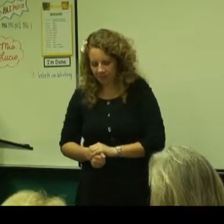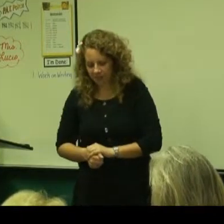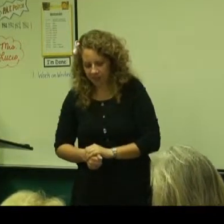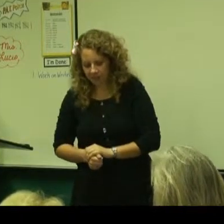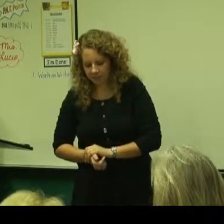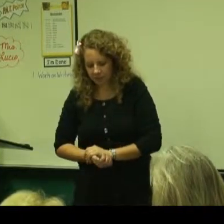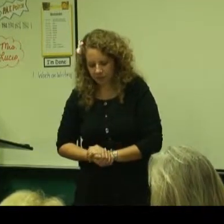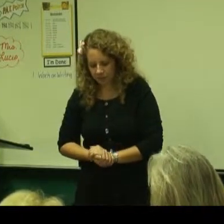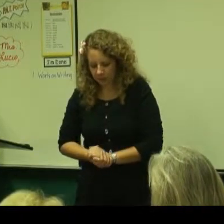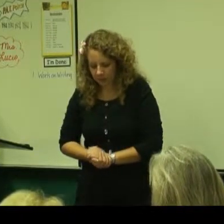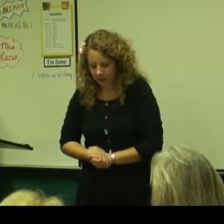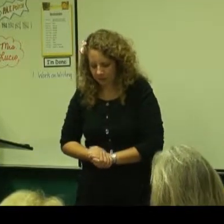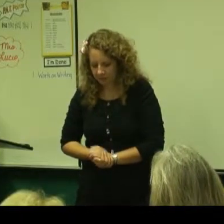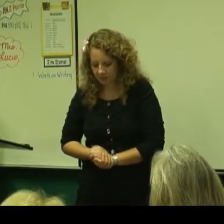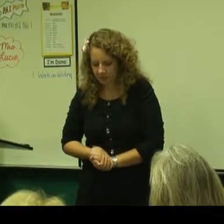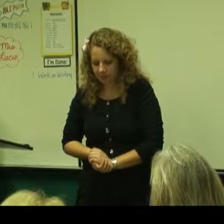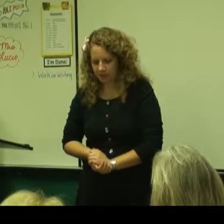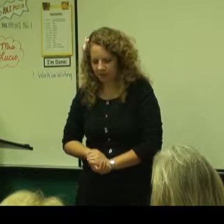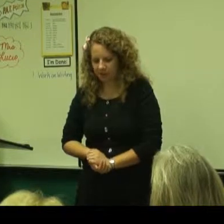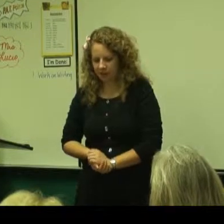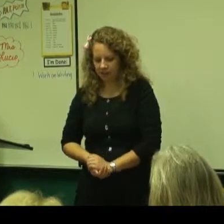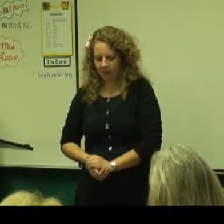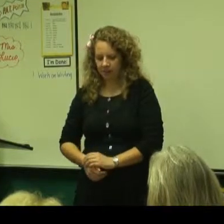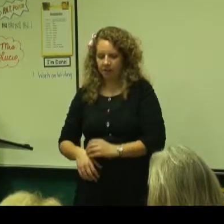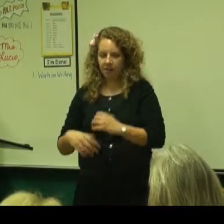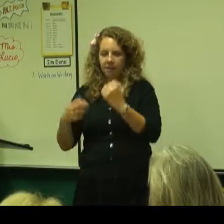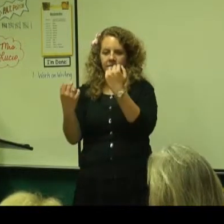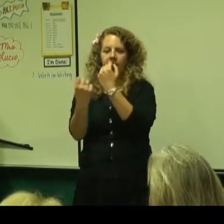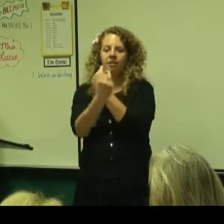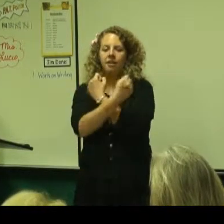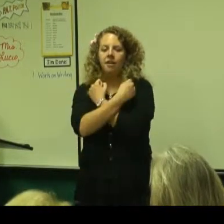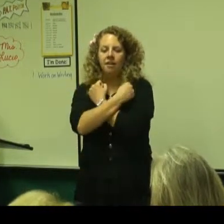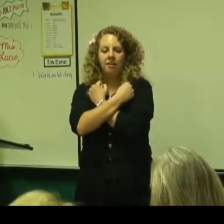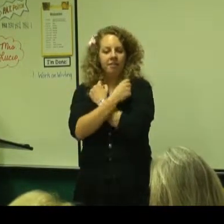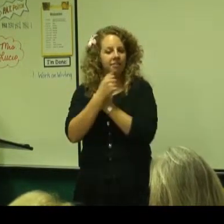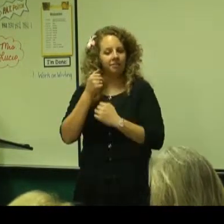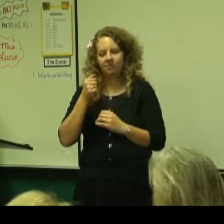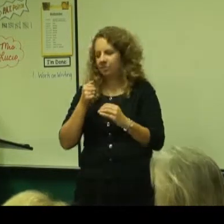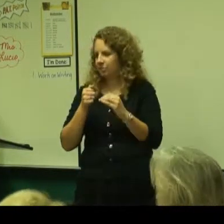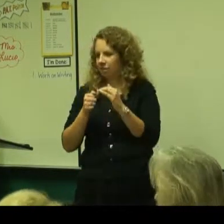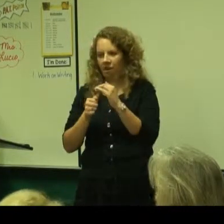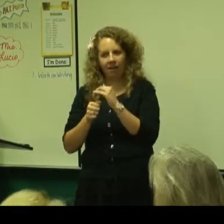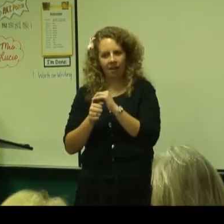Okay. So love, hide with a negative head nod. Love does not hide.